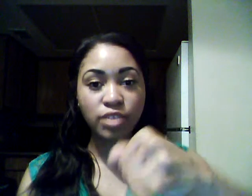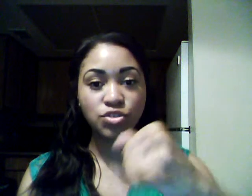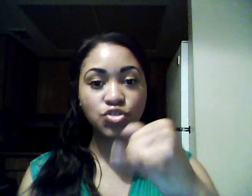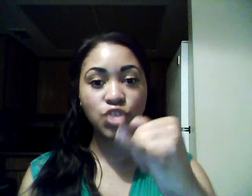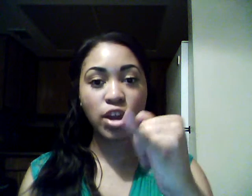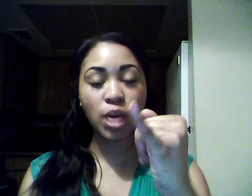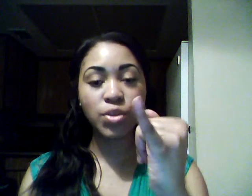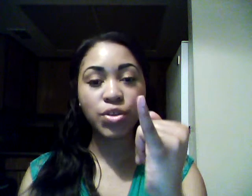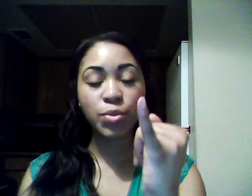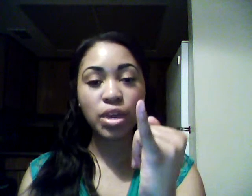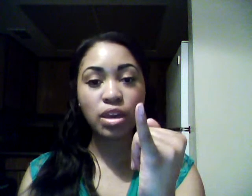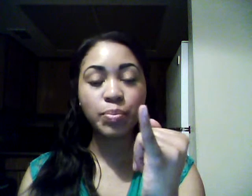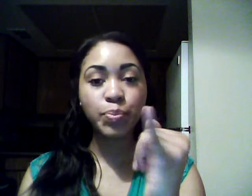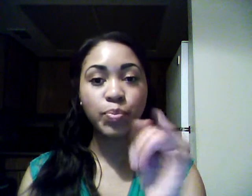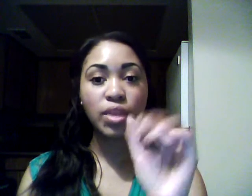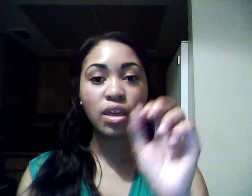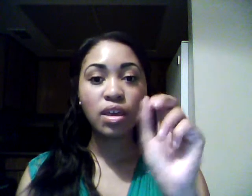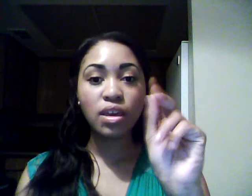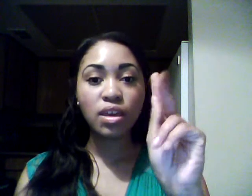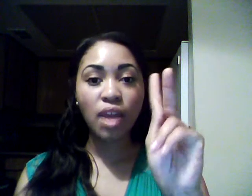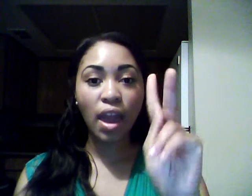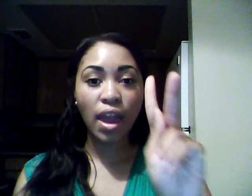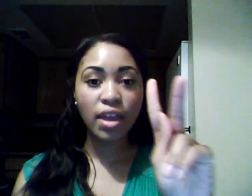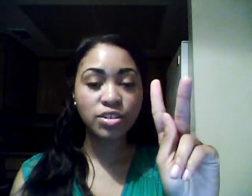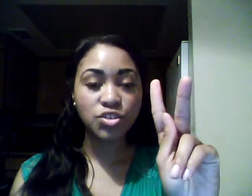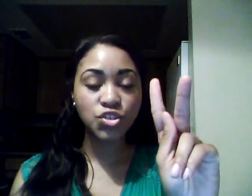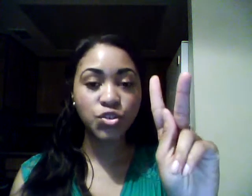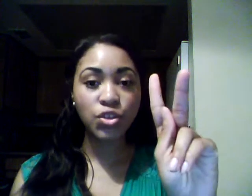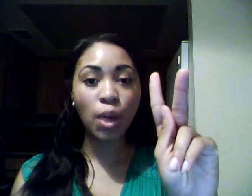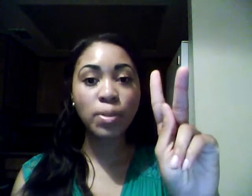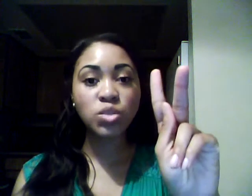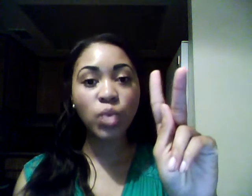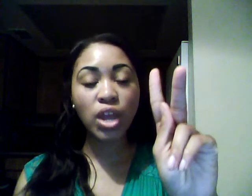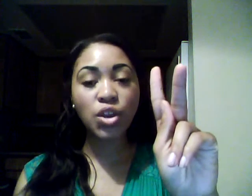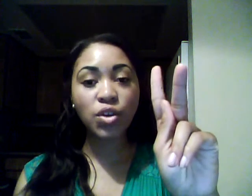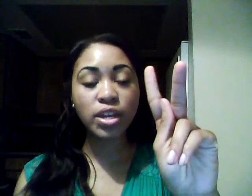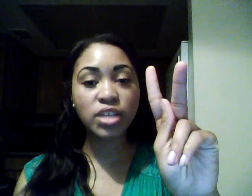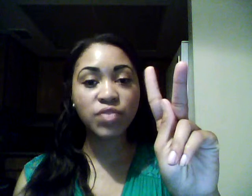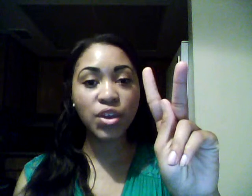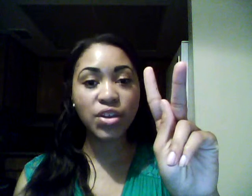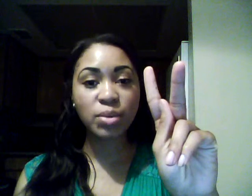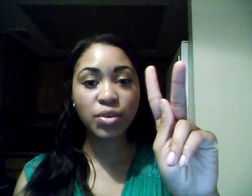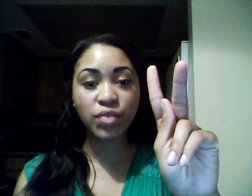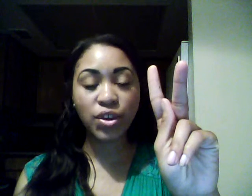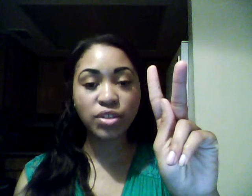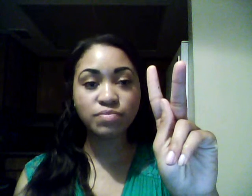J. Just draw it out with your pinky. K. It's just your thumb between your index finger and your middle finger.